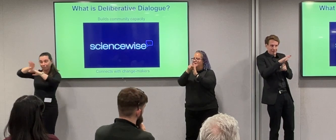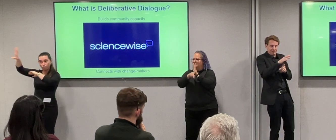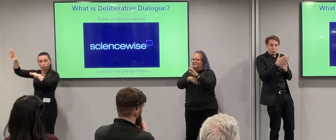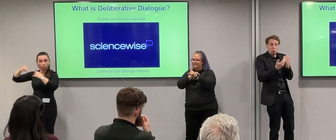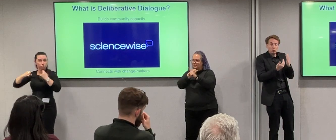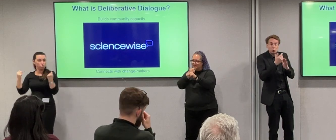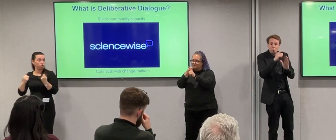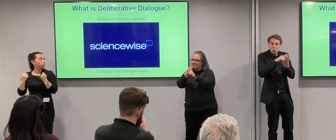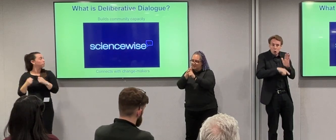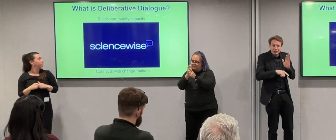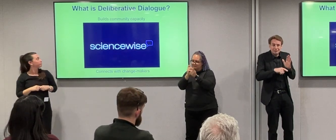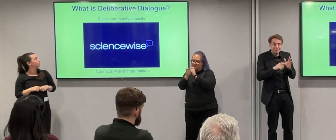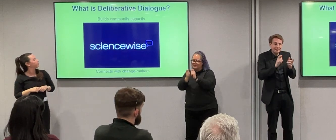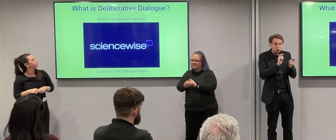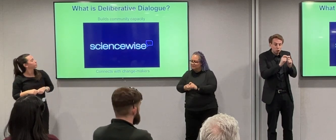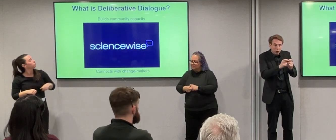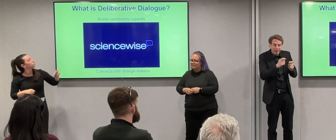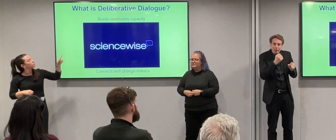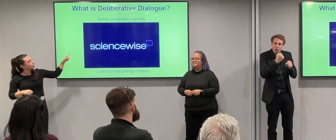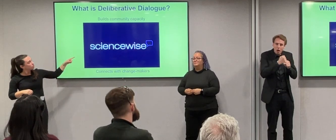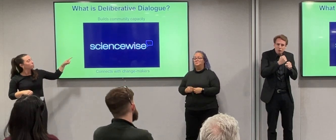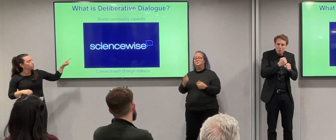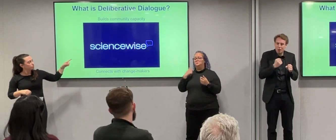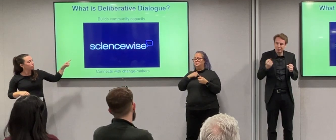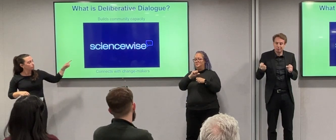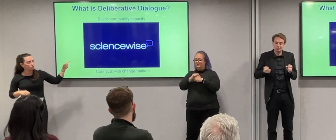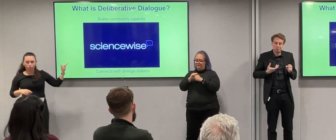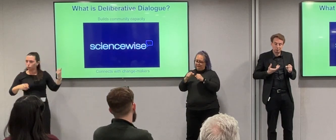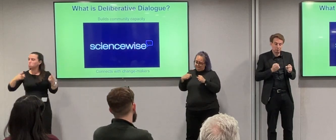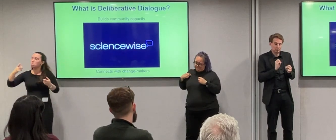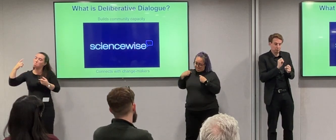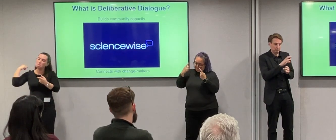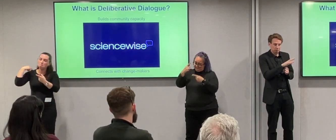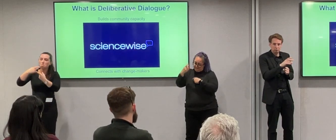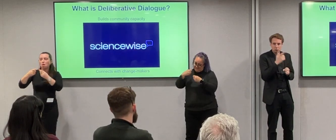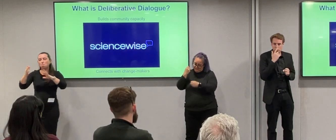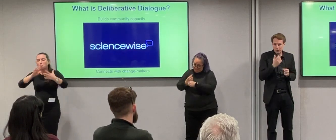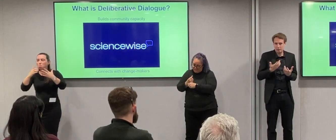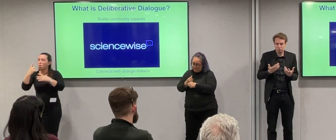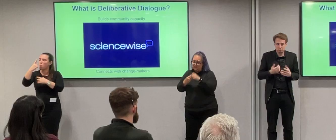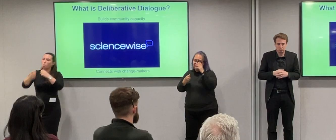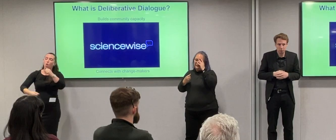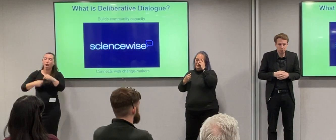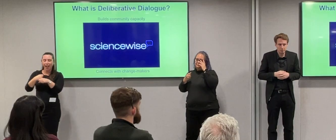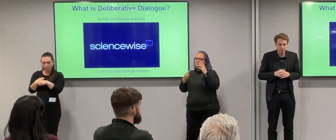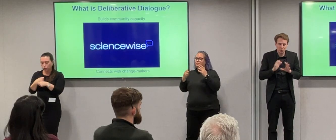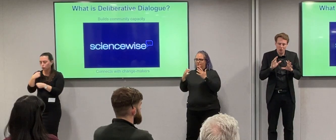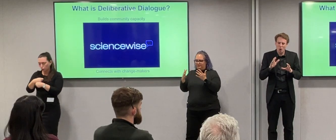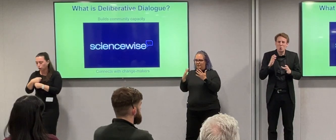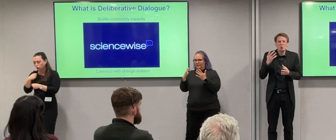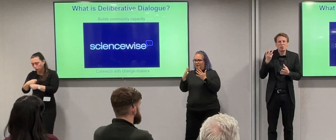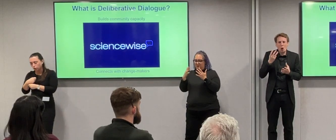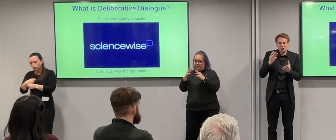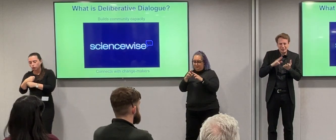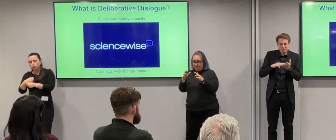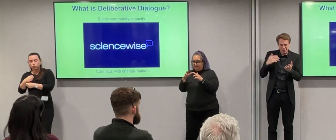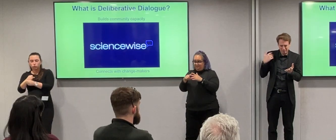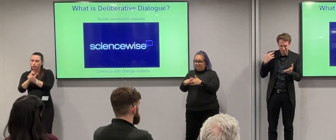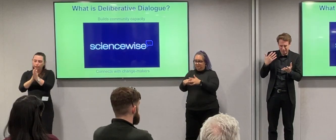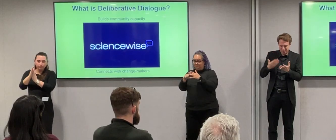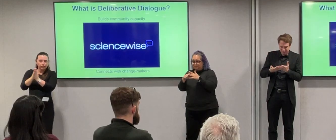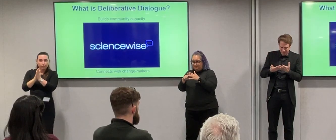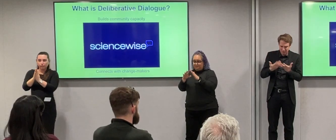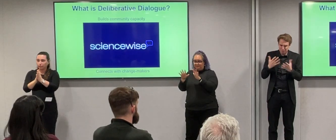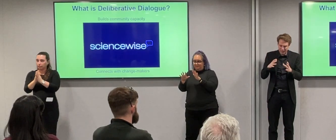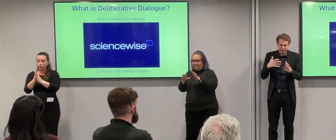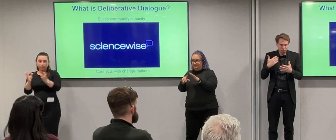So we've been working on this for 12, 13 months, and we're at a point where we're about to start, we're going to